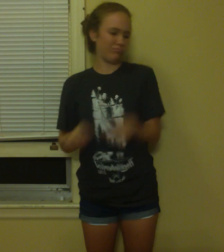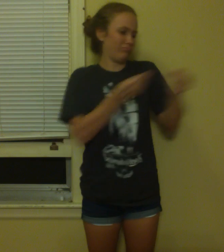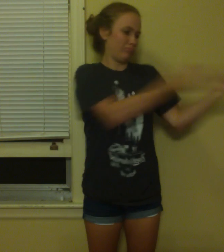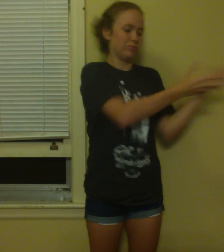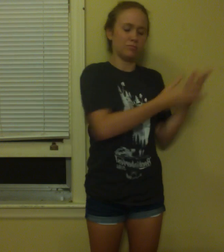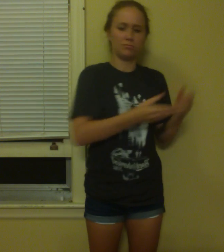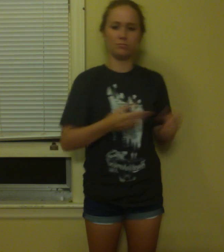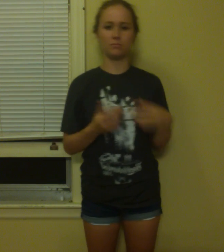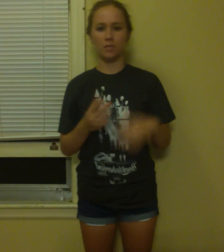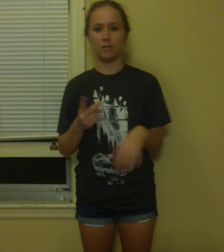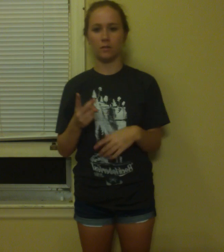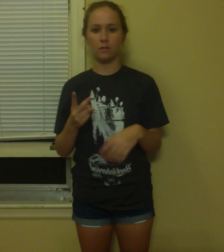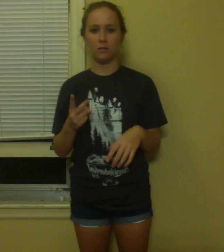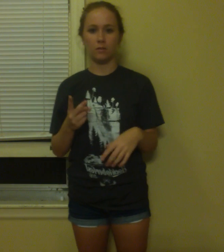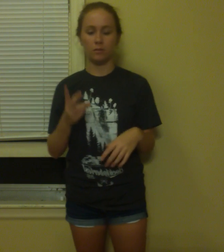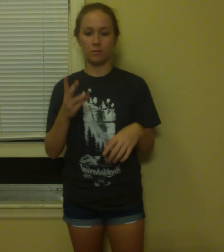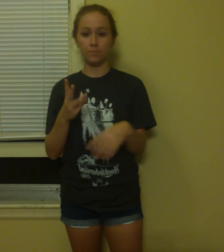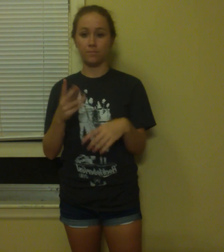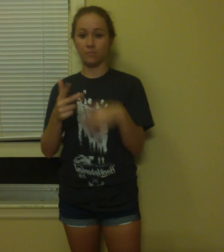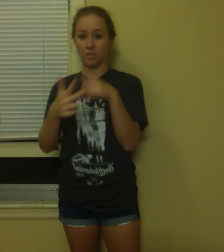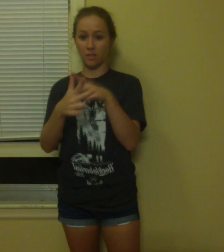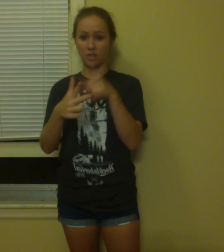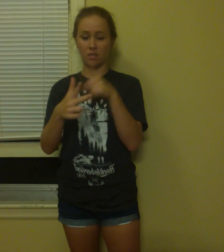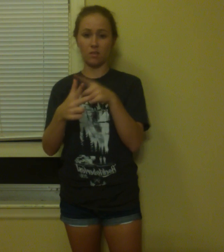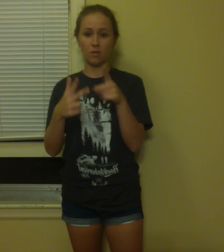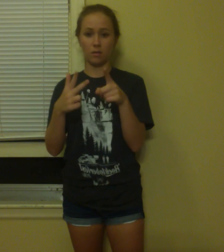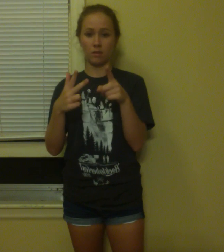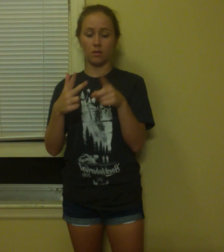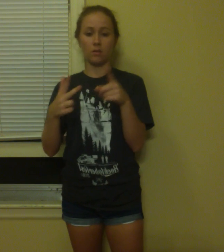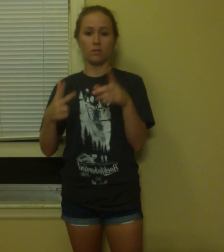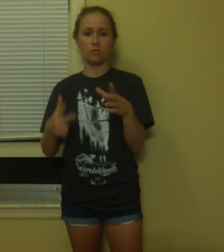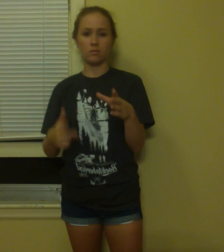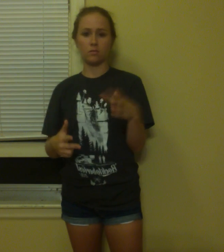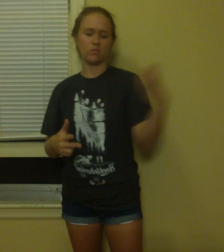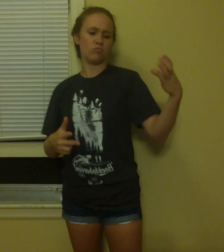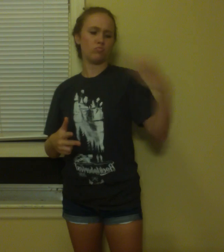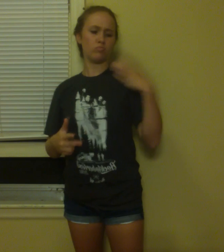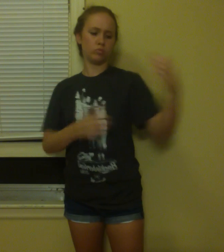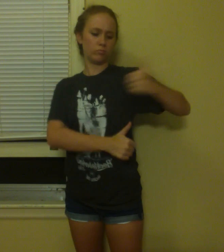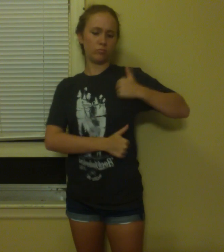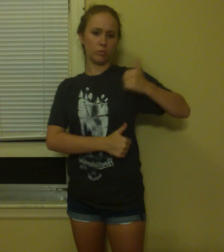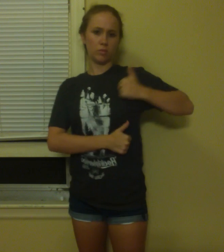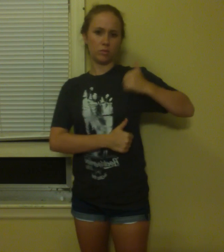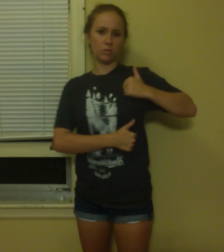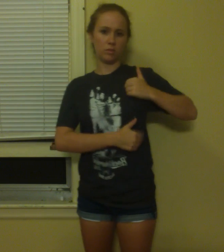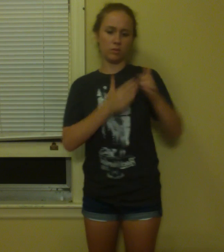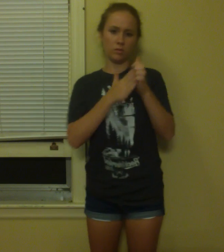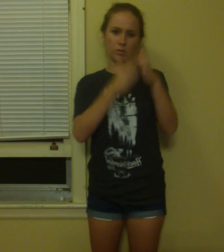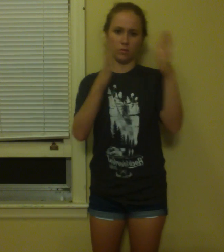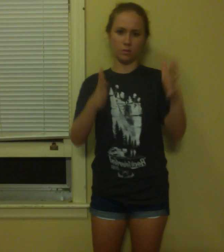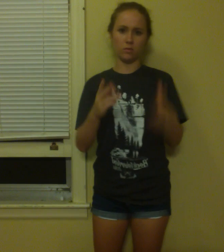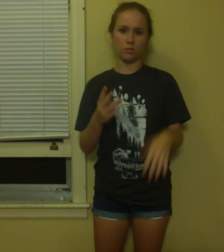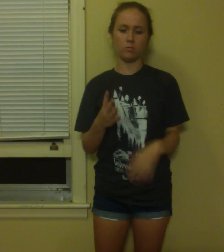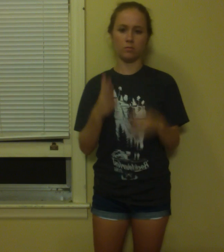part of being the commander-in-chief in the United States military. He is also our foreign policy leader, dealing with other countries, how we